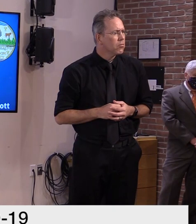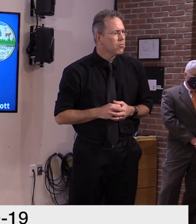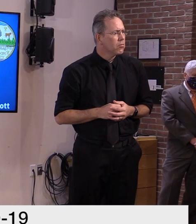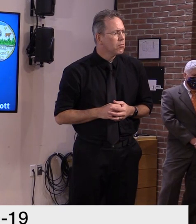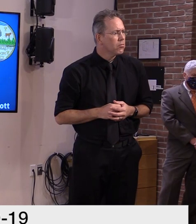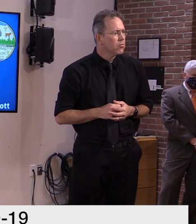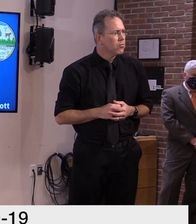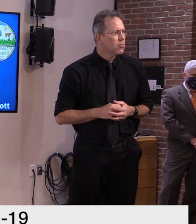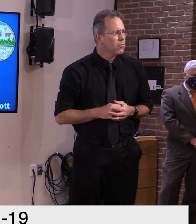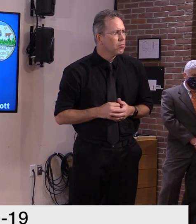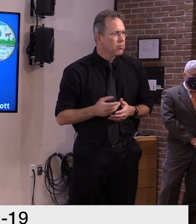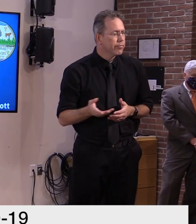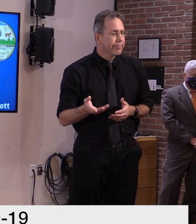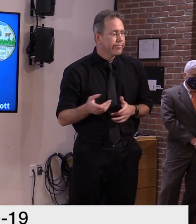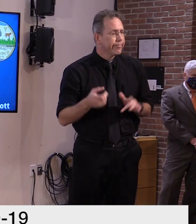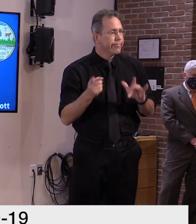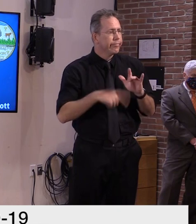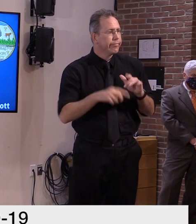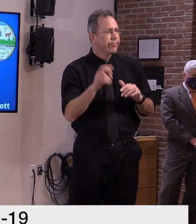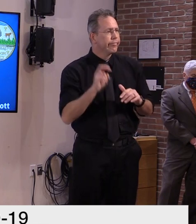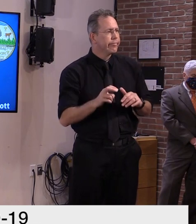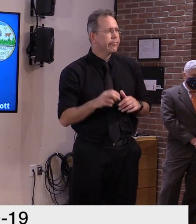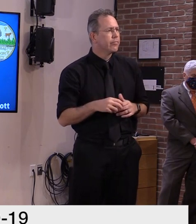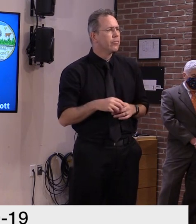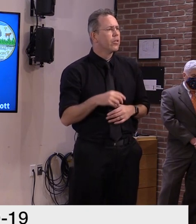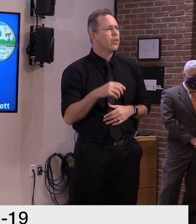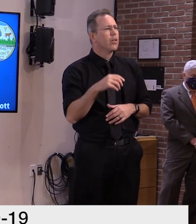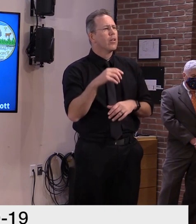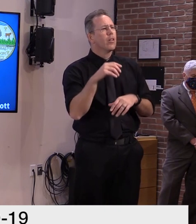All right, we'll move to Mike Donahue, the Islander.